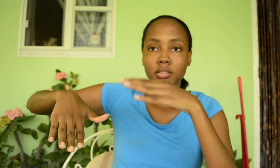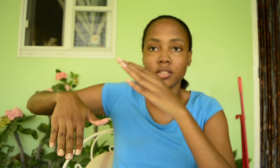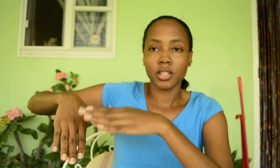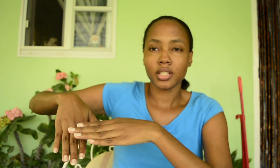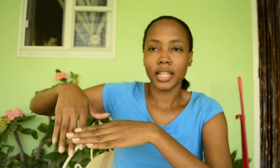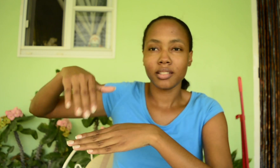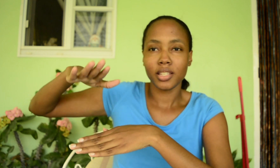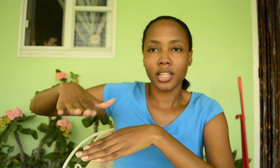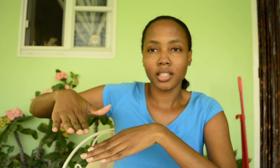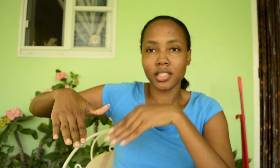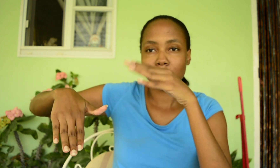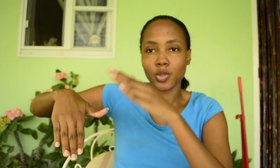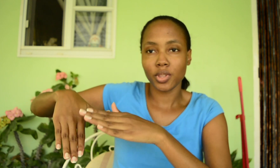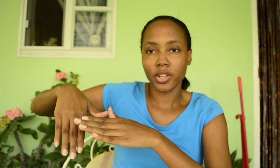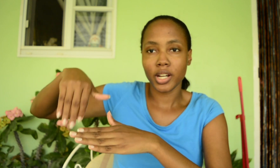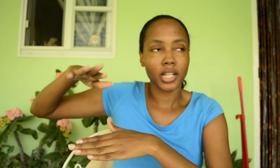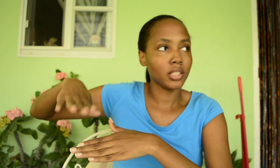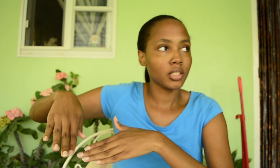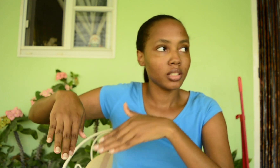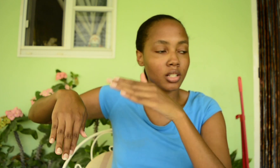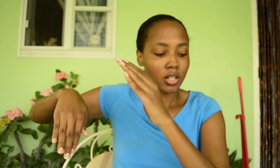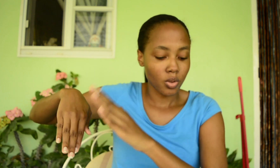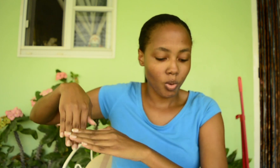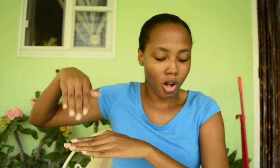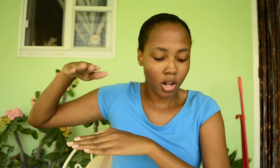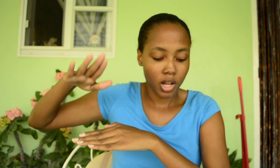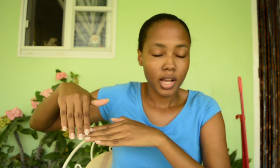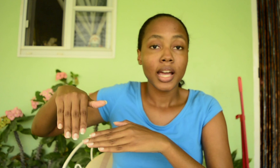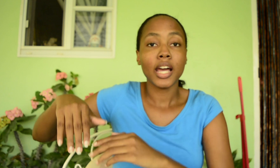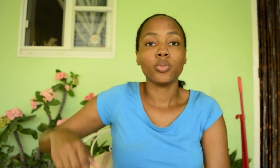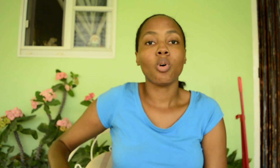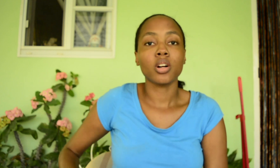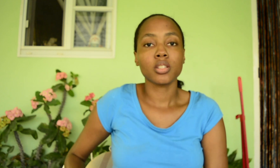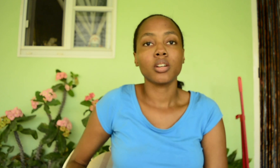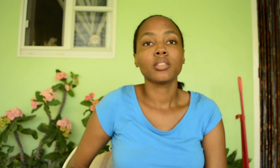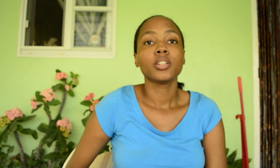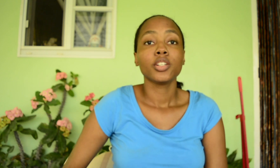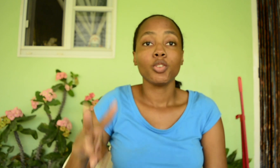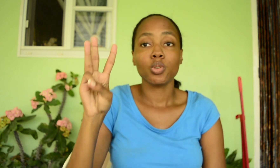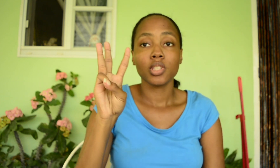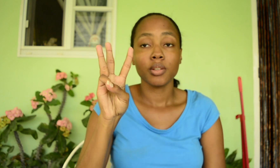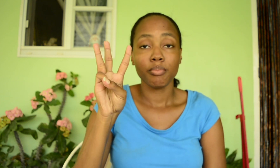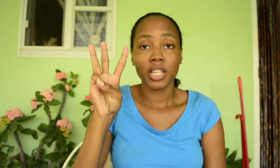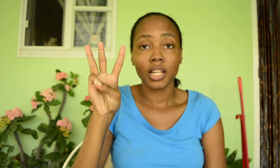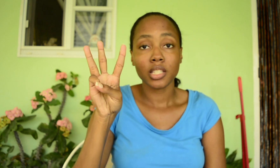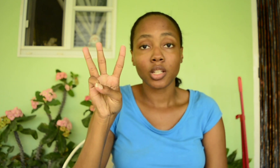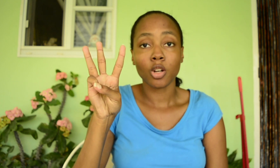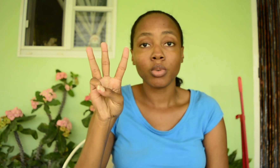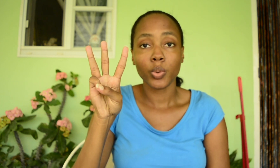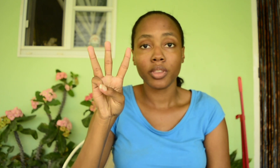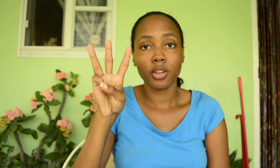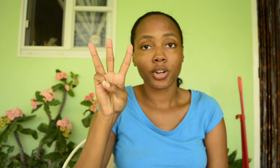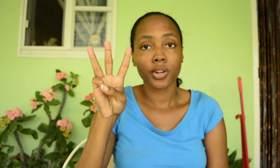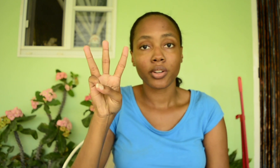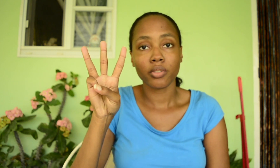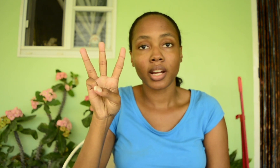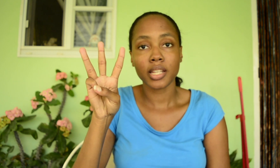So it's like taking steps with your hand. Walk. And water, make the letter W with your right